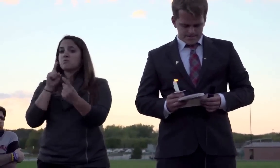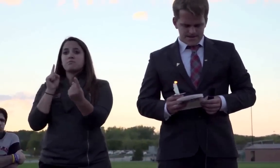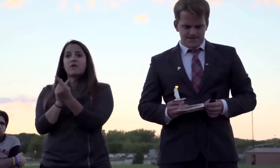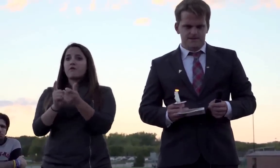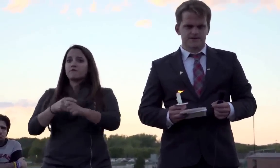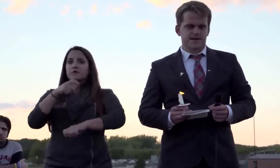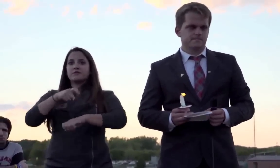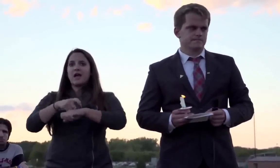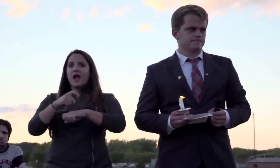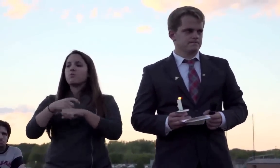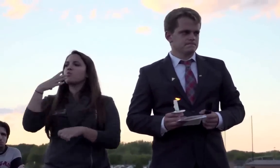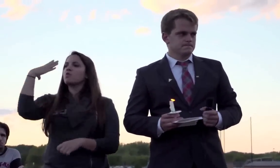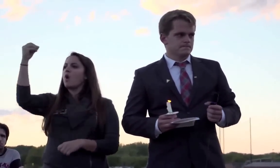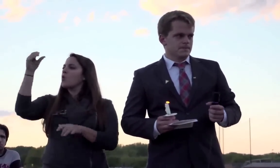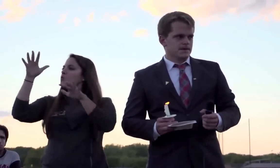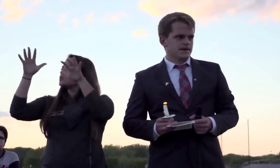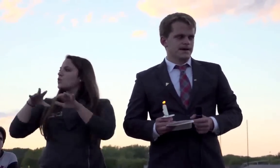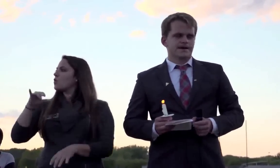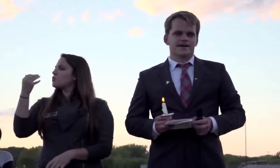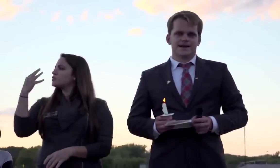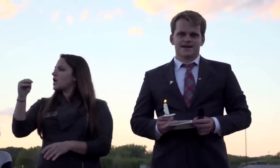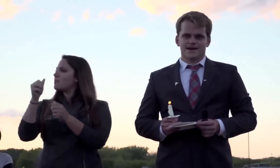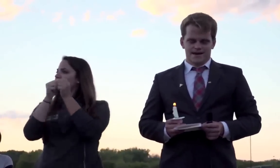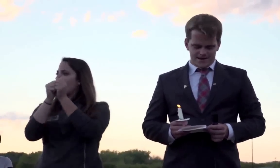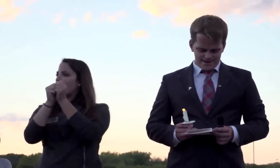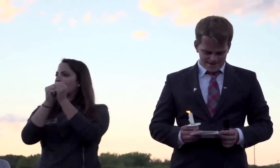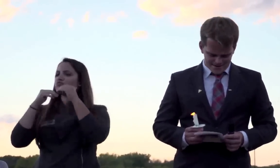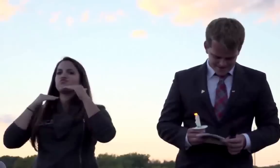Jam, and